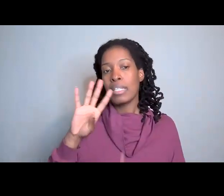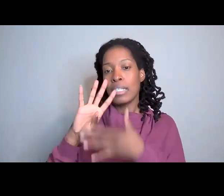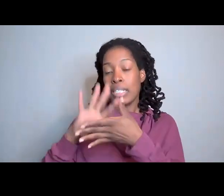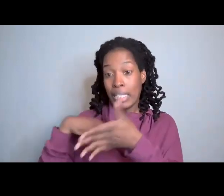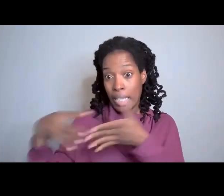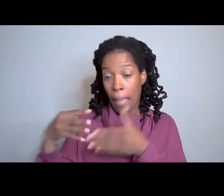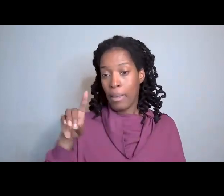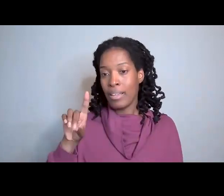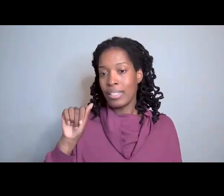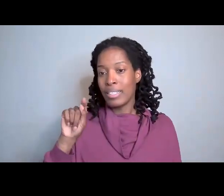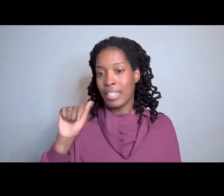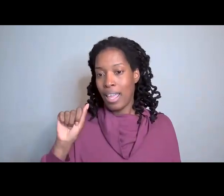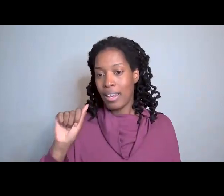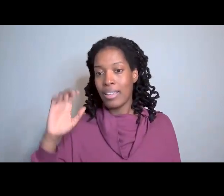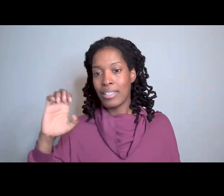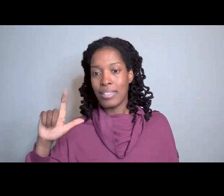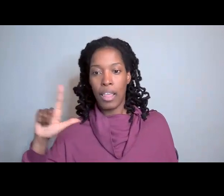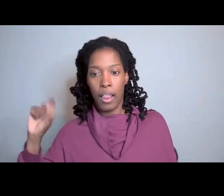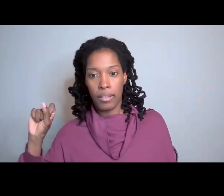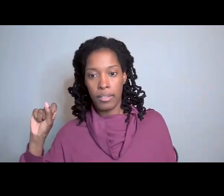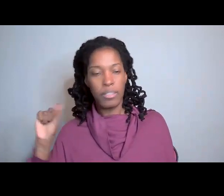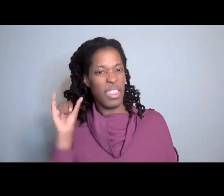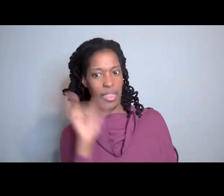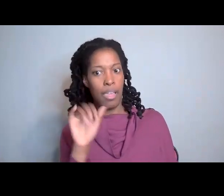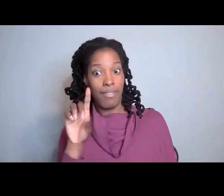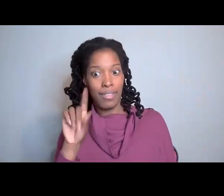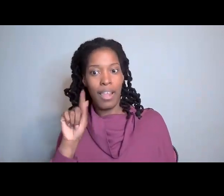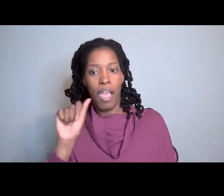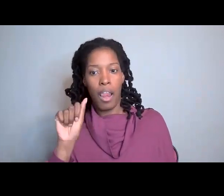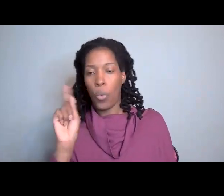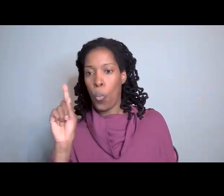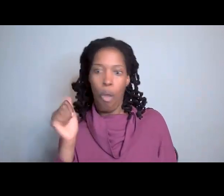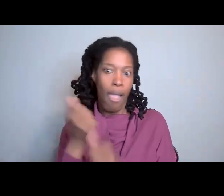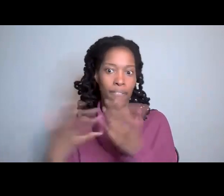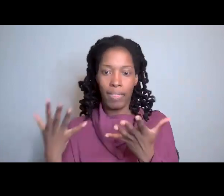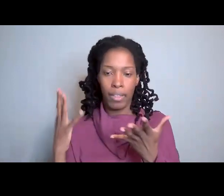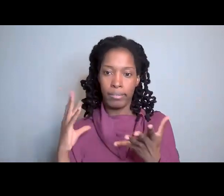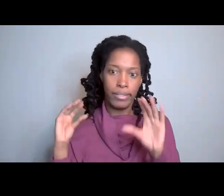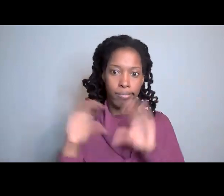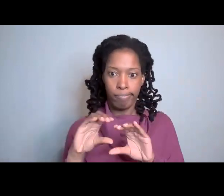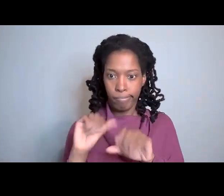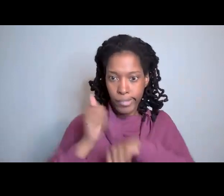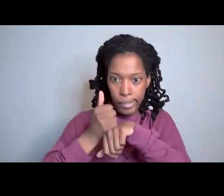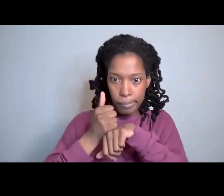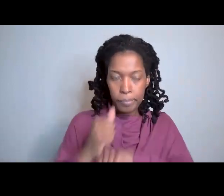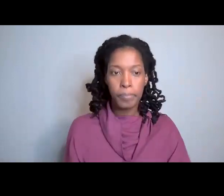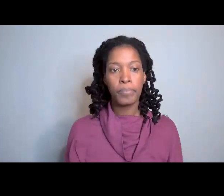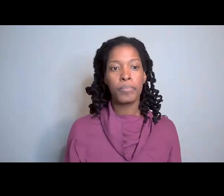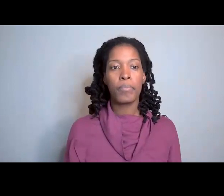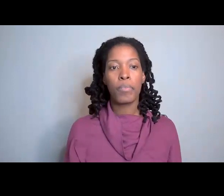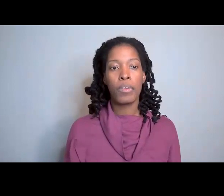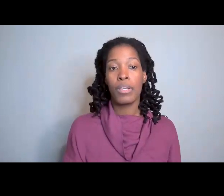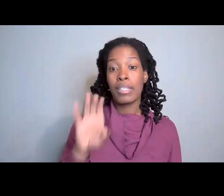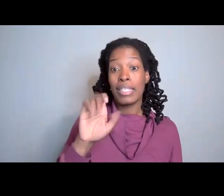the data where everything is set up. Now, the cells that span 2 or more rows